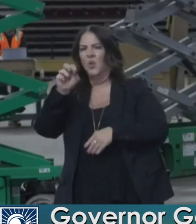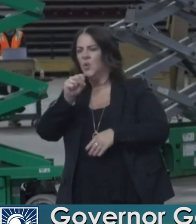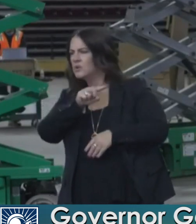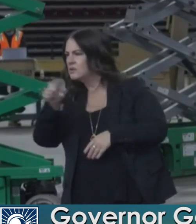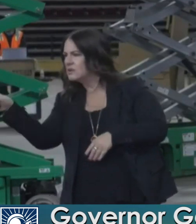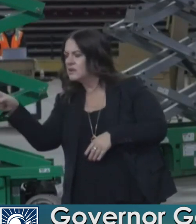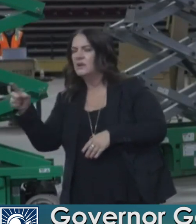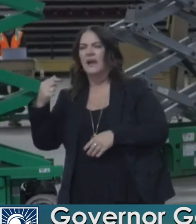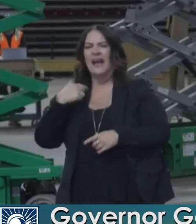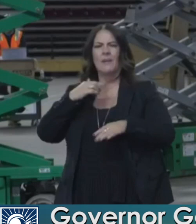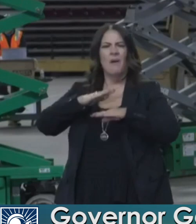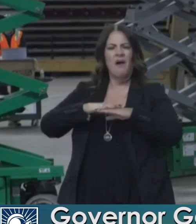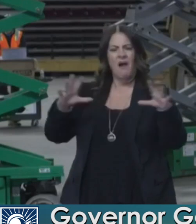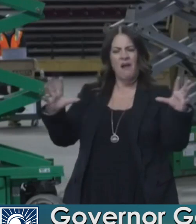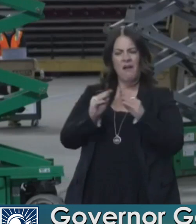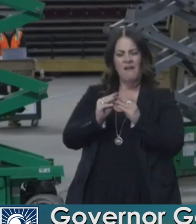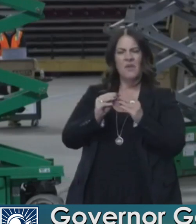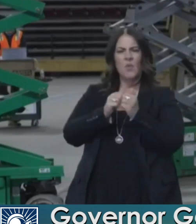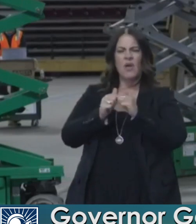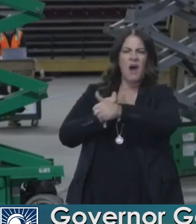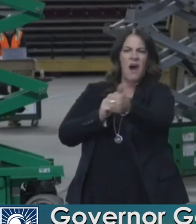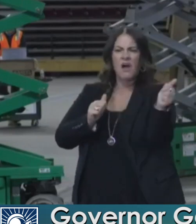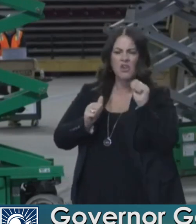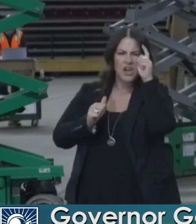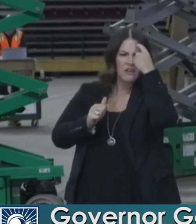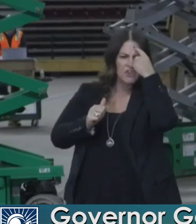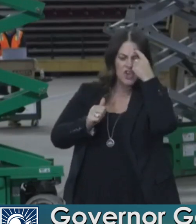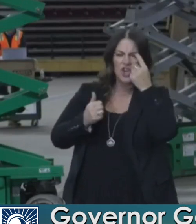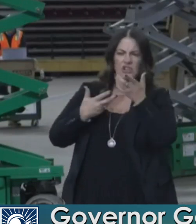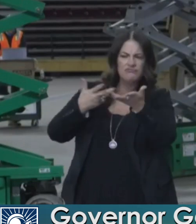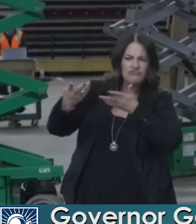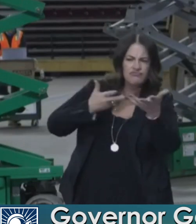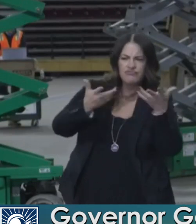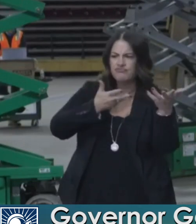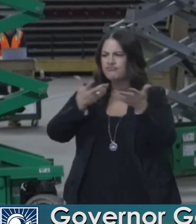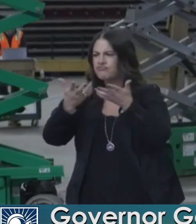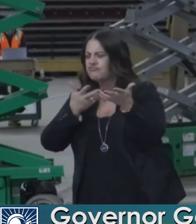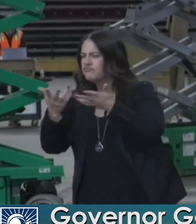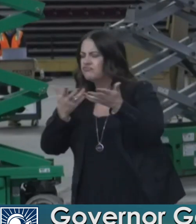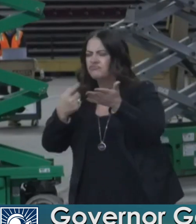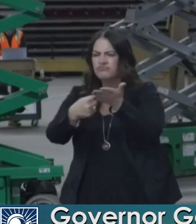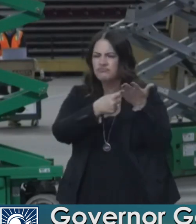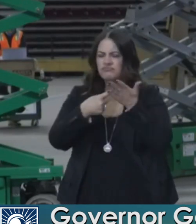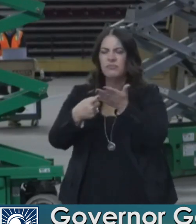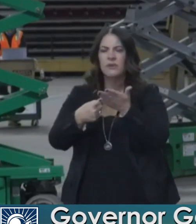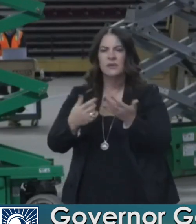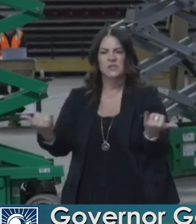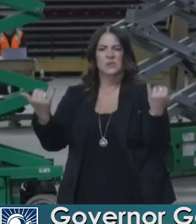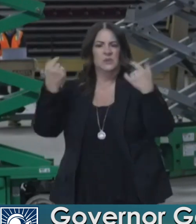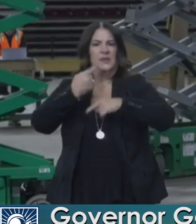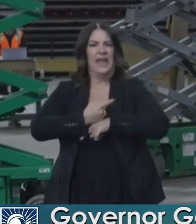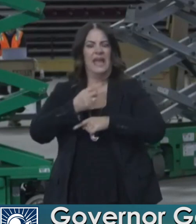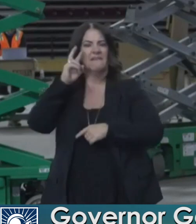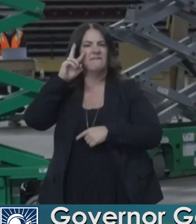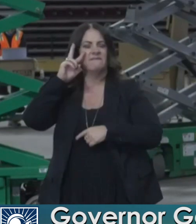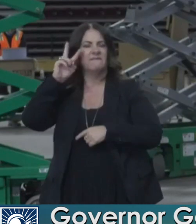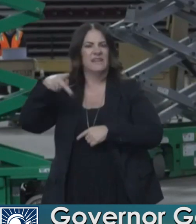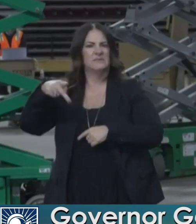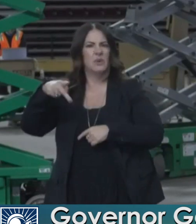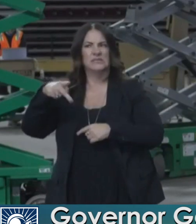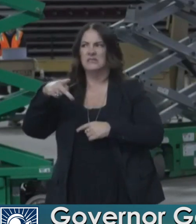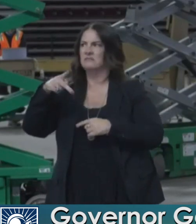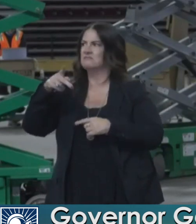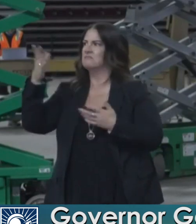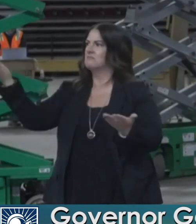with the governors, comparing and contrasting conditions on the ground. We had a governor's only call today with the vice president and people